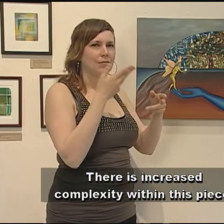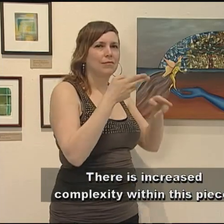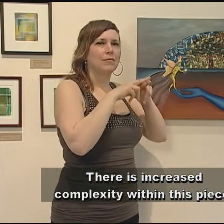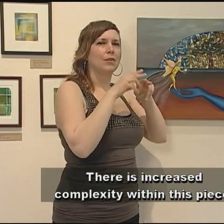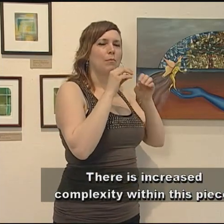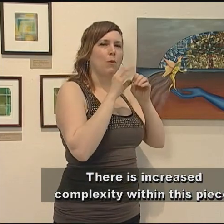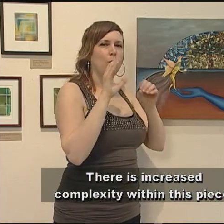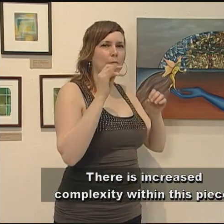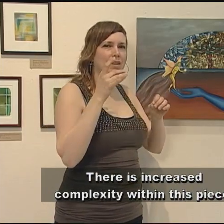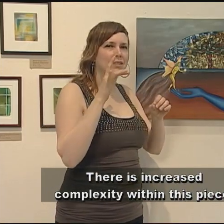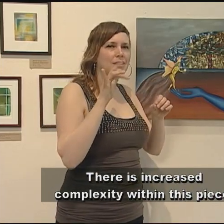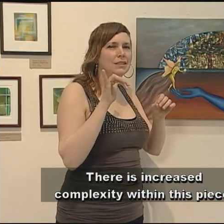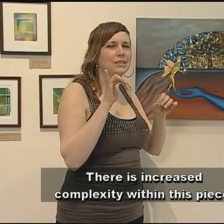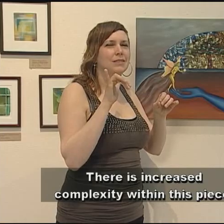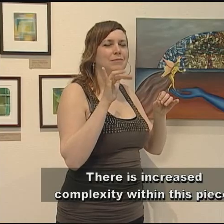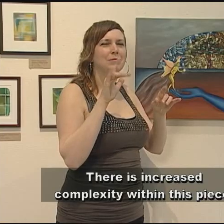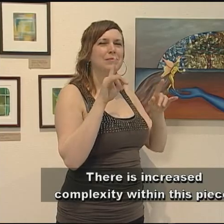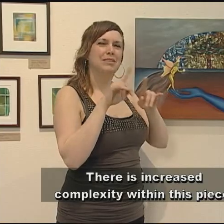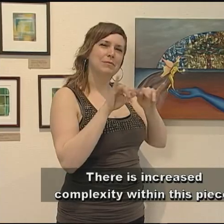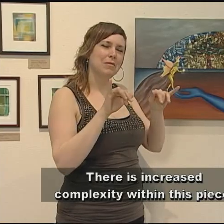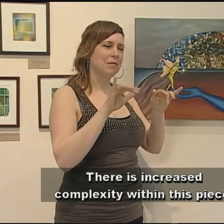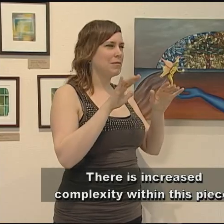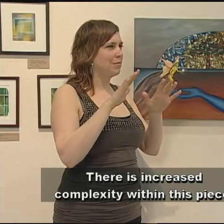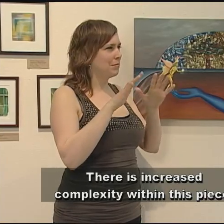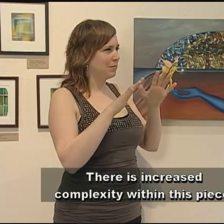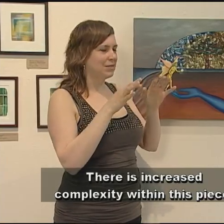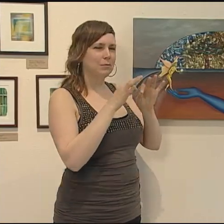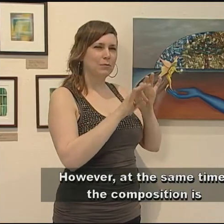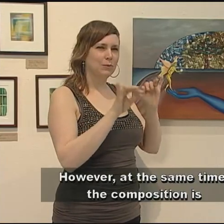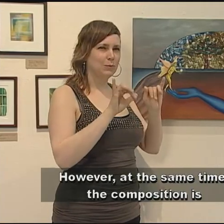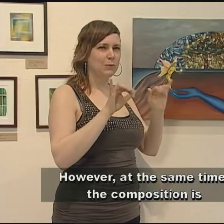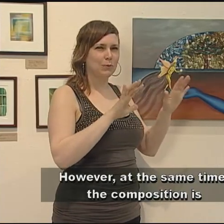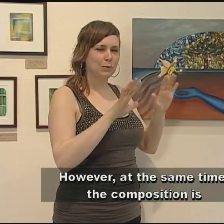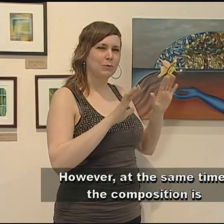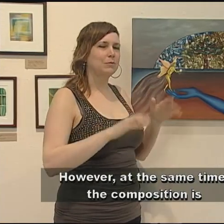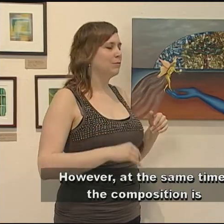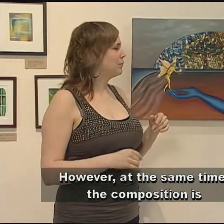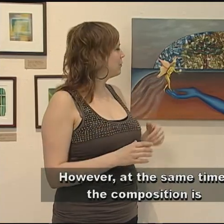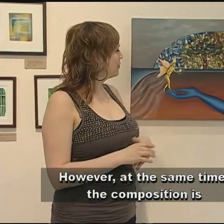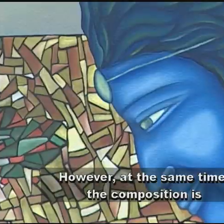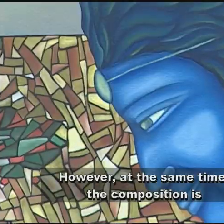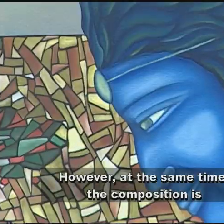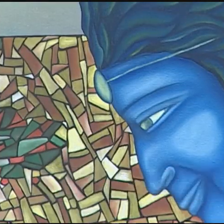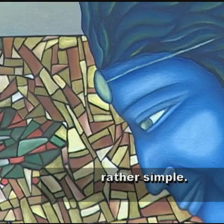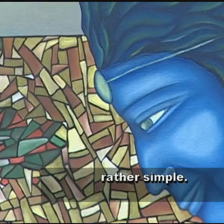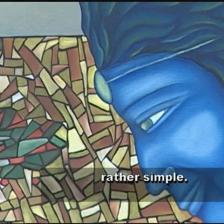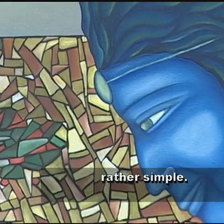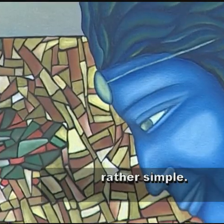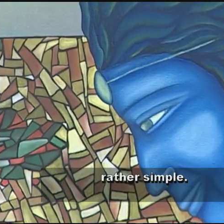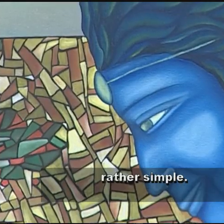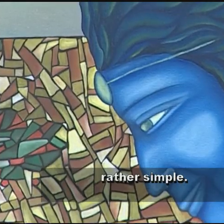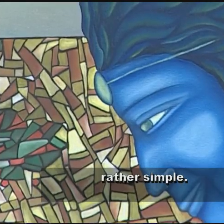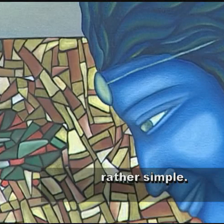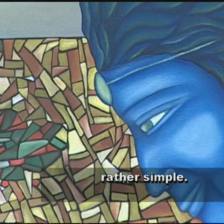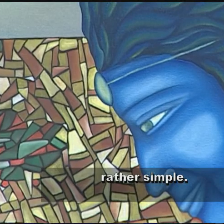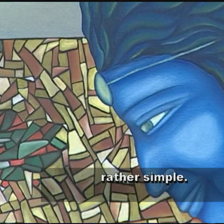There is increased complexity within this piece. However, at the same time, the composition is rather simple.